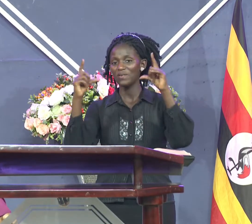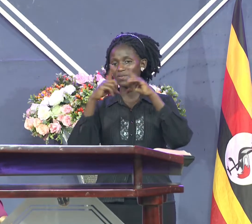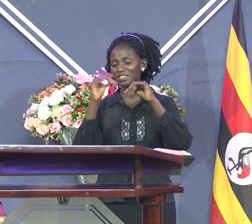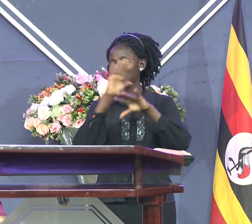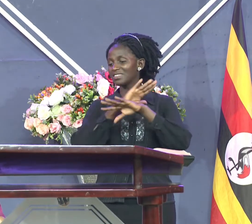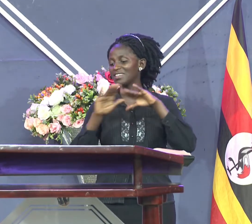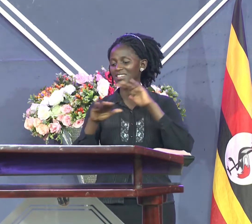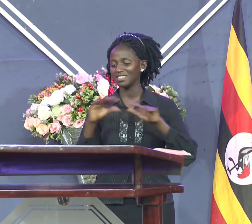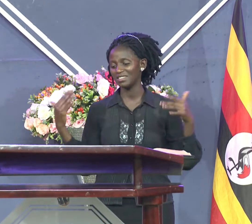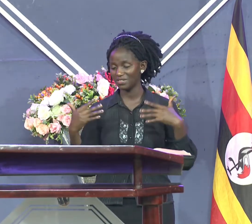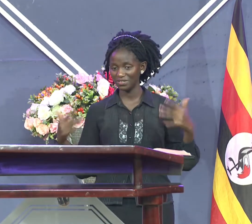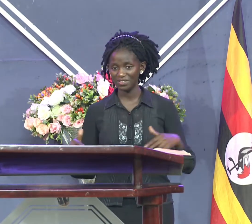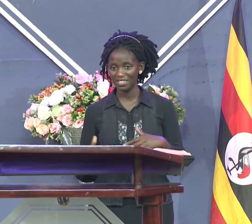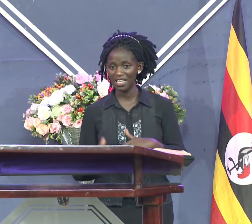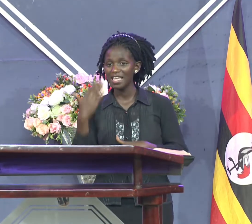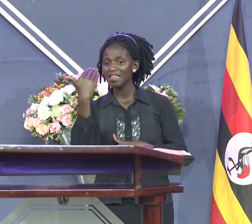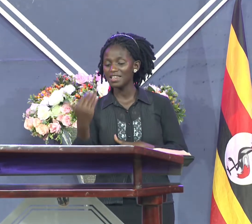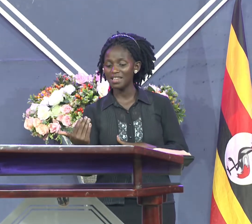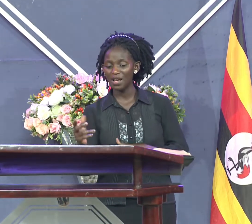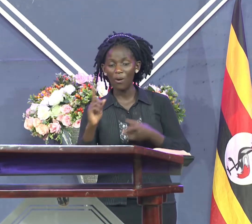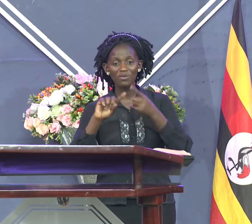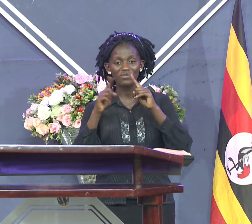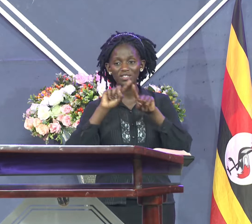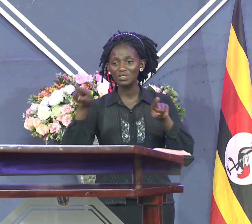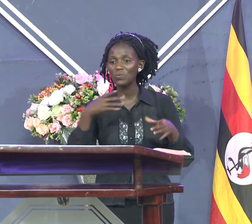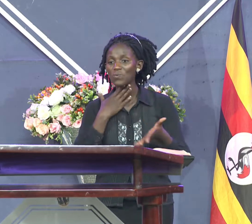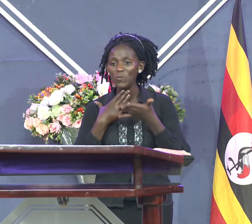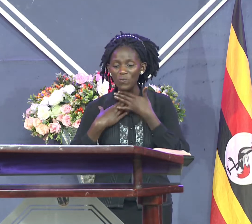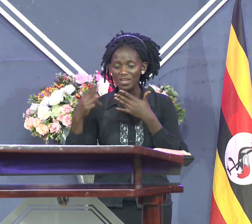children that aren't scared by